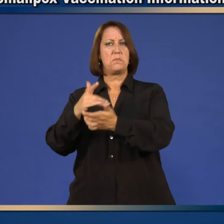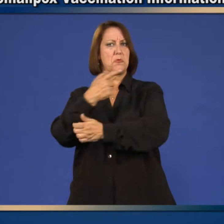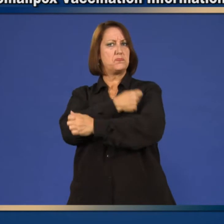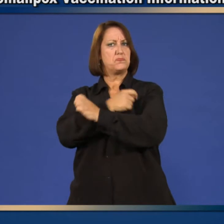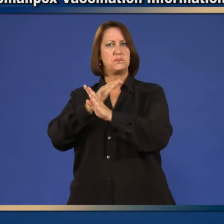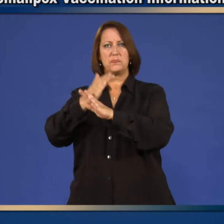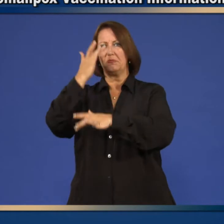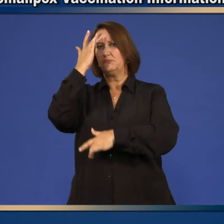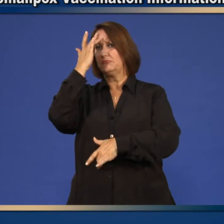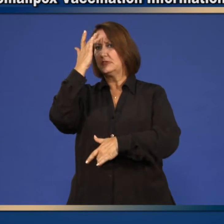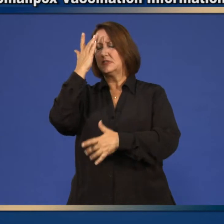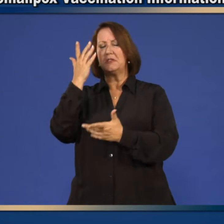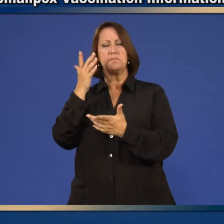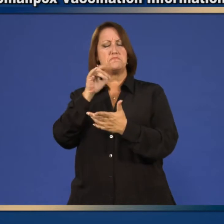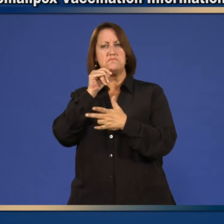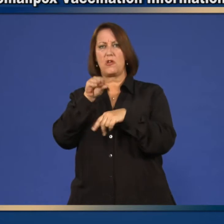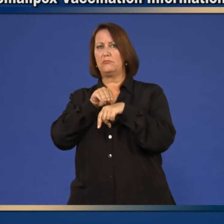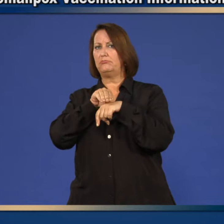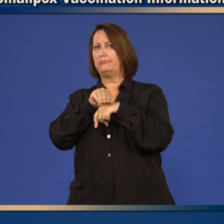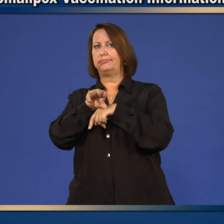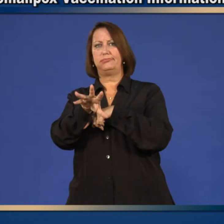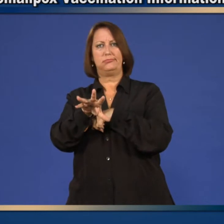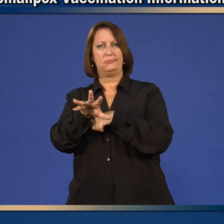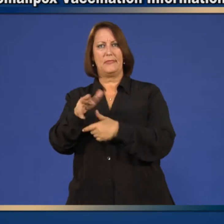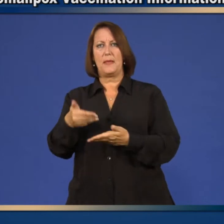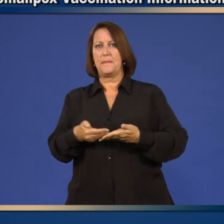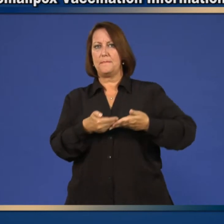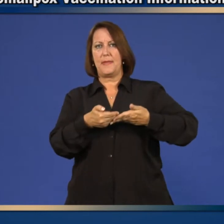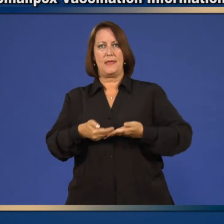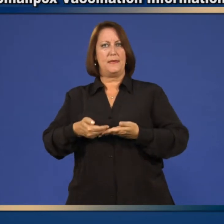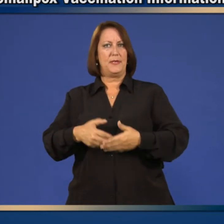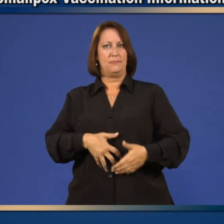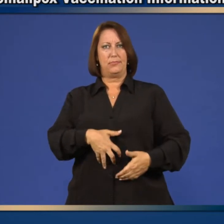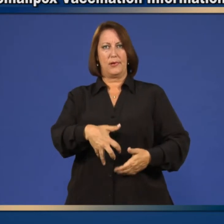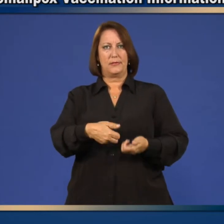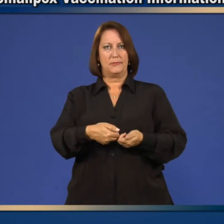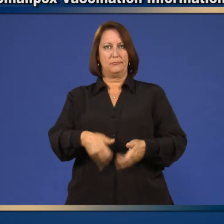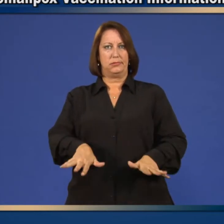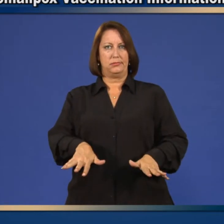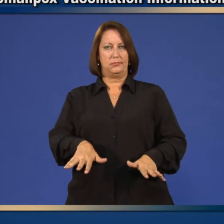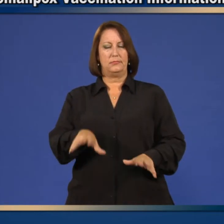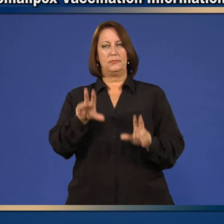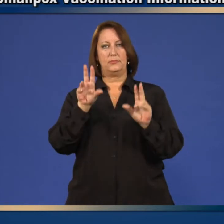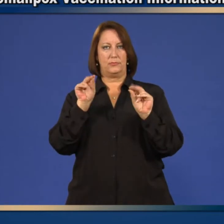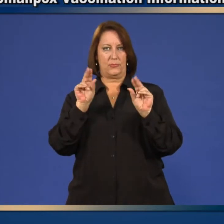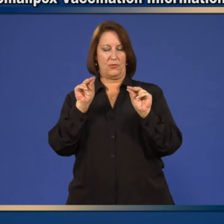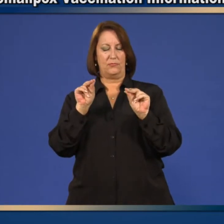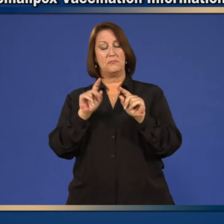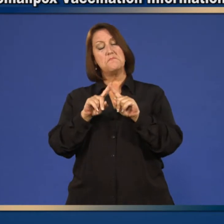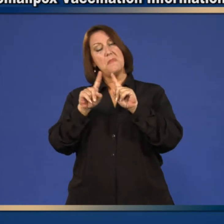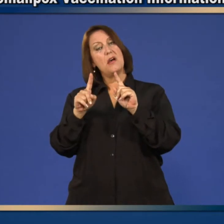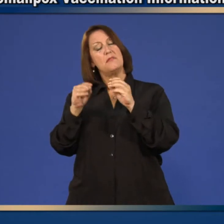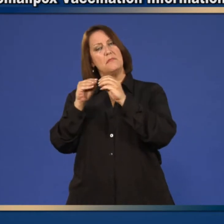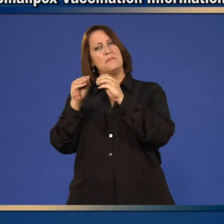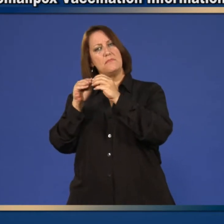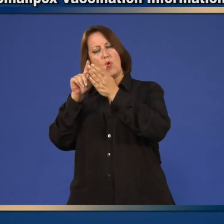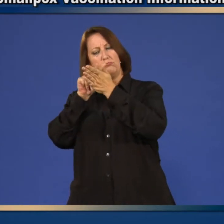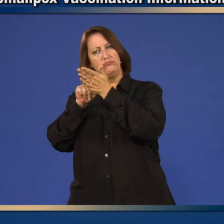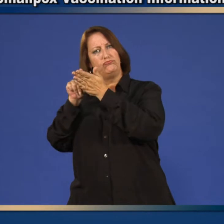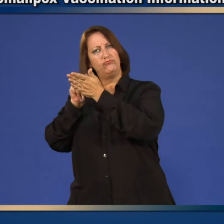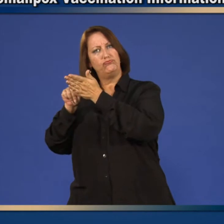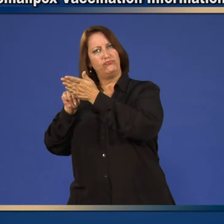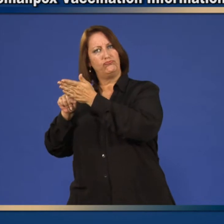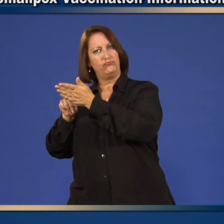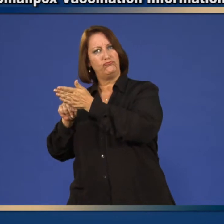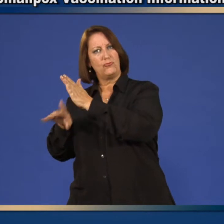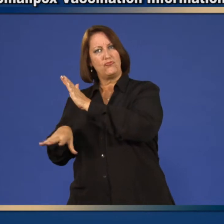Smallpox vaccine has not been clearly associated with an increased risk of miscarriage. More